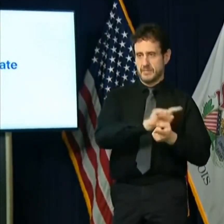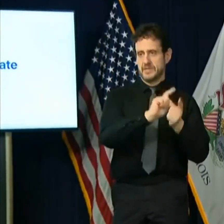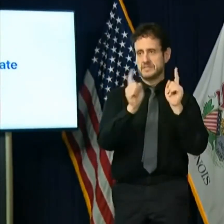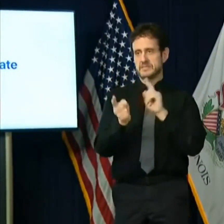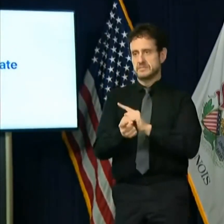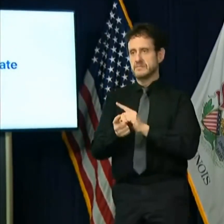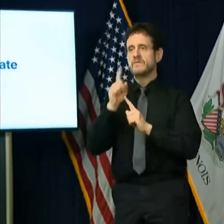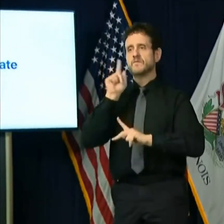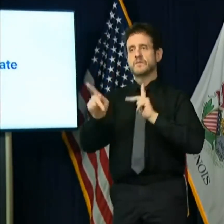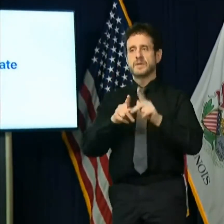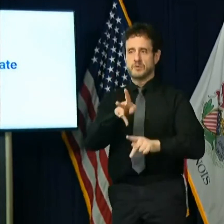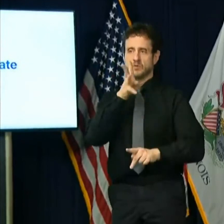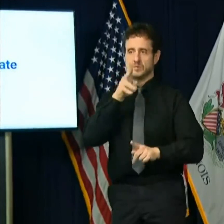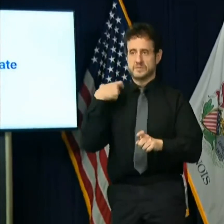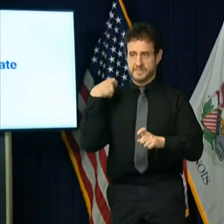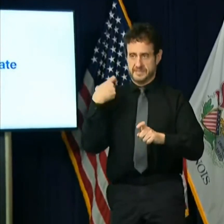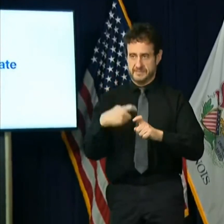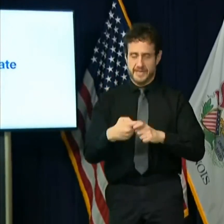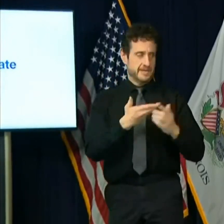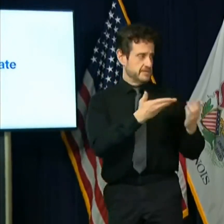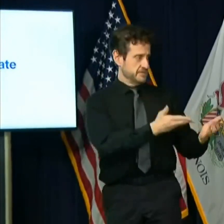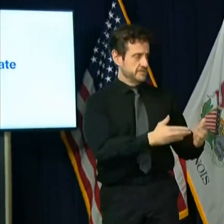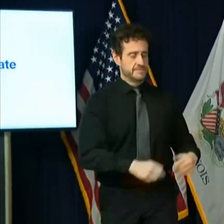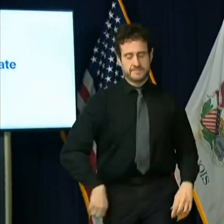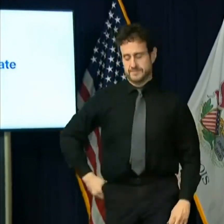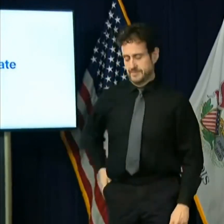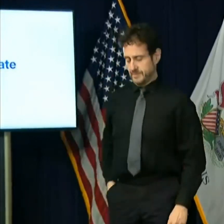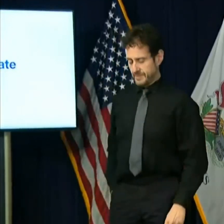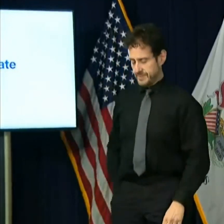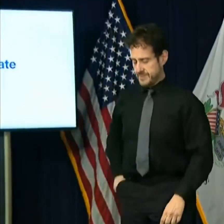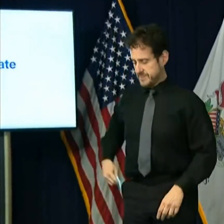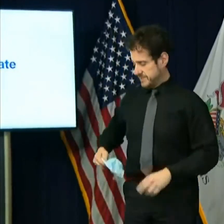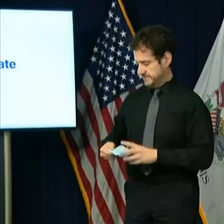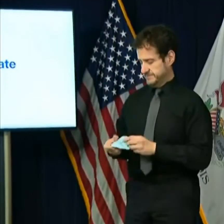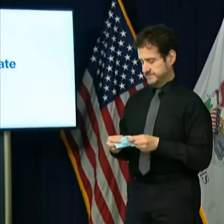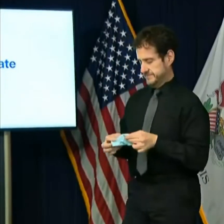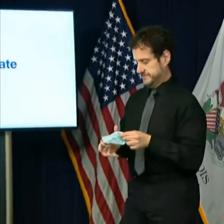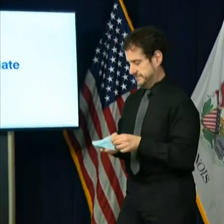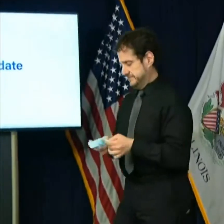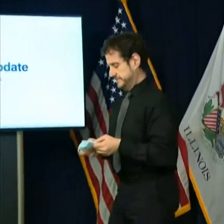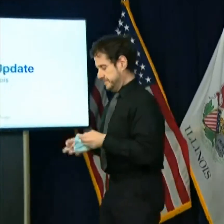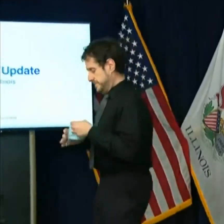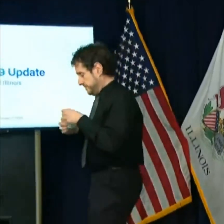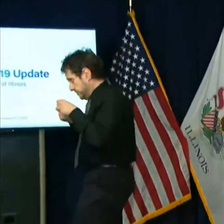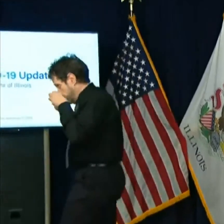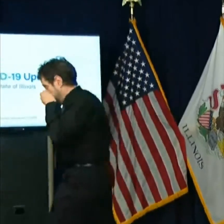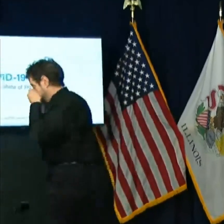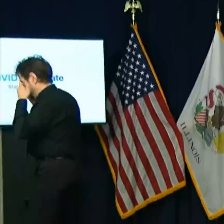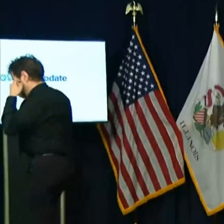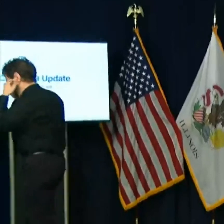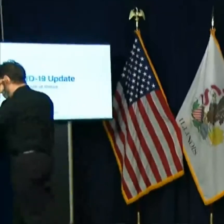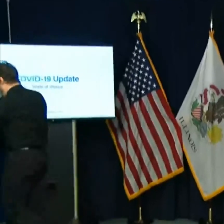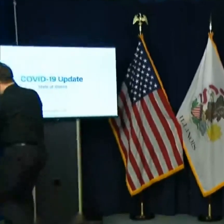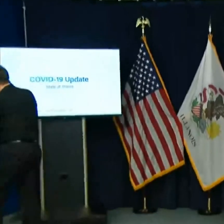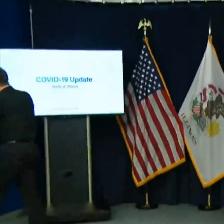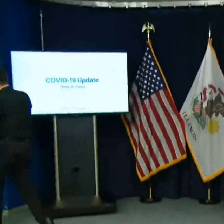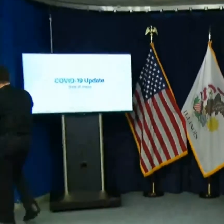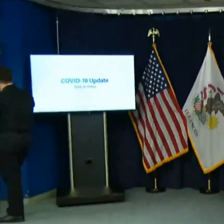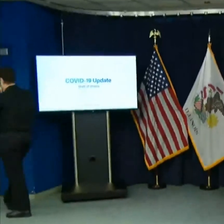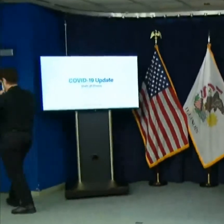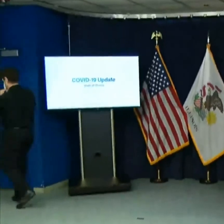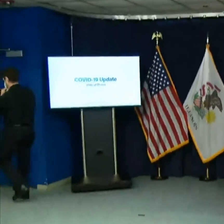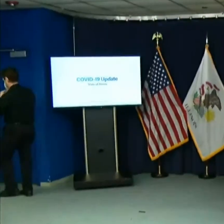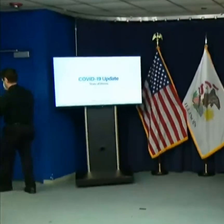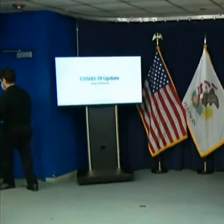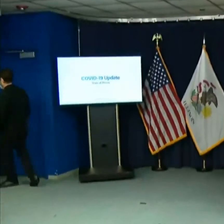Buenas tardes a todos. Sí, anticipamos que vendría una segunda ola de COVID-19 y